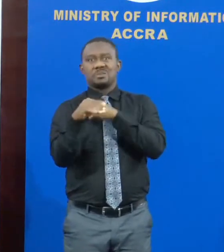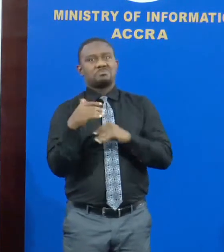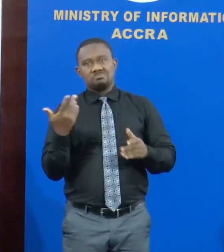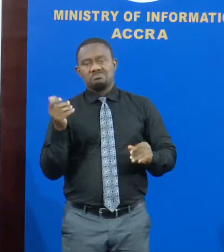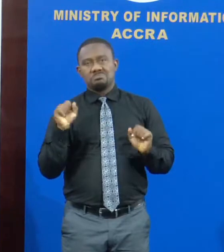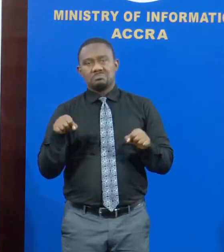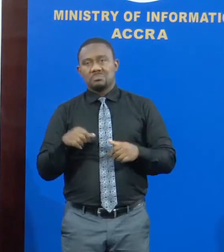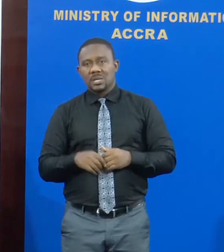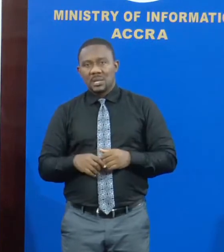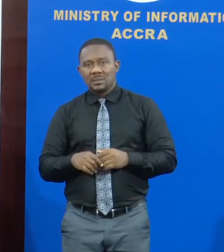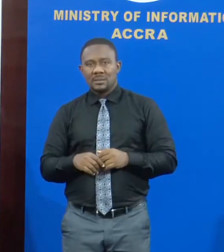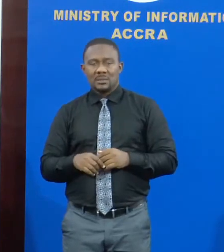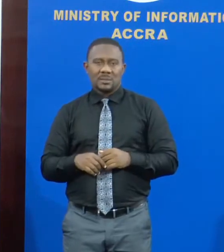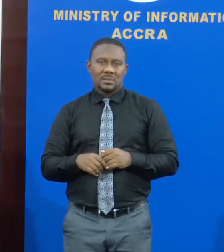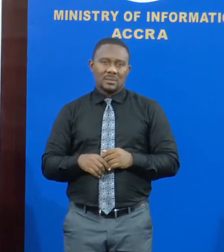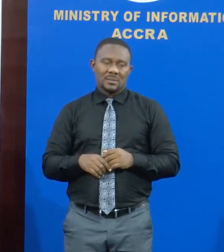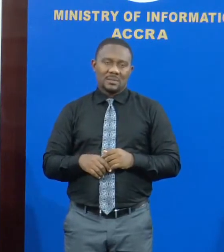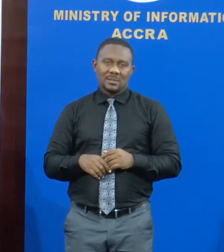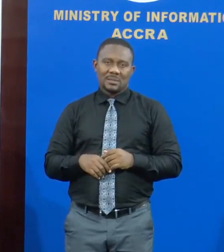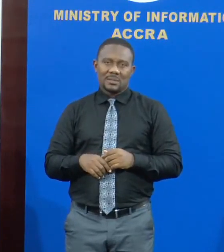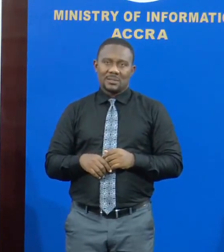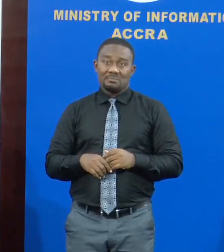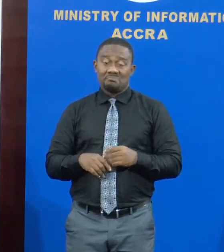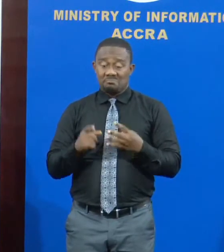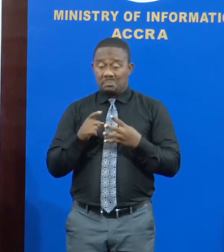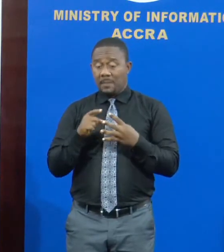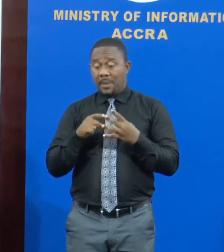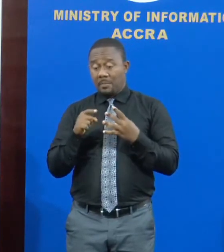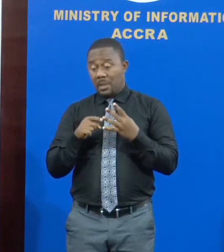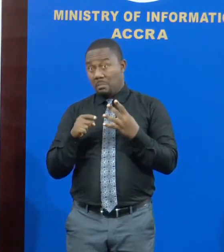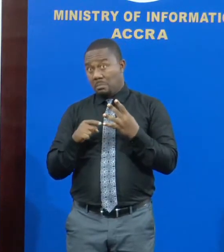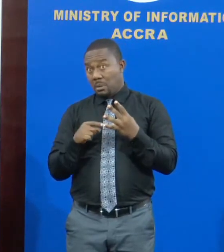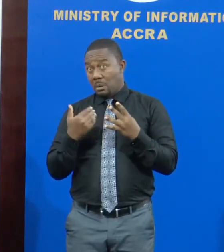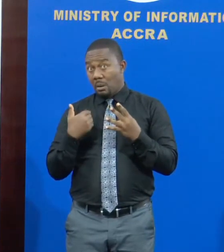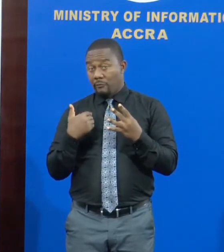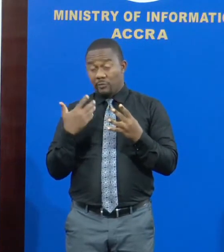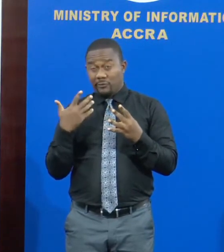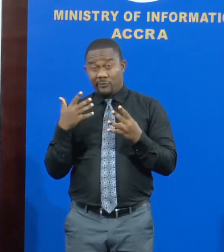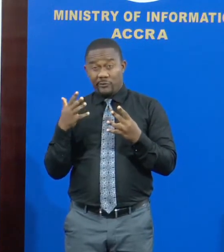you have these four things, you are ready to go.